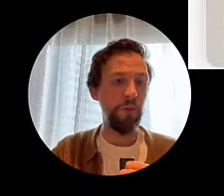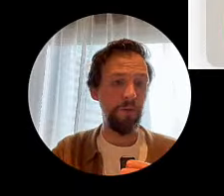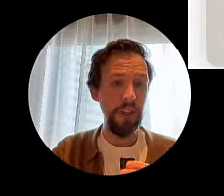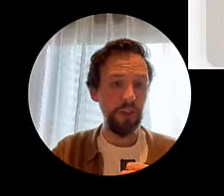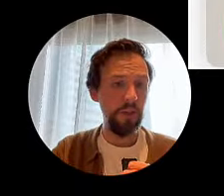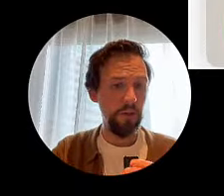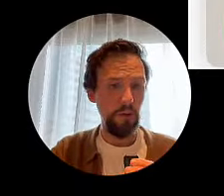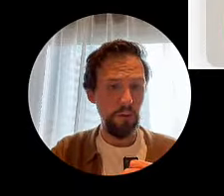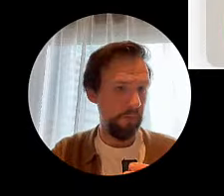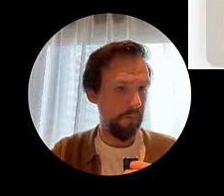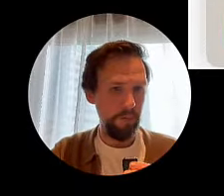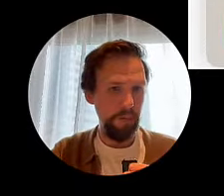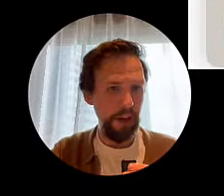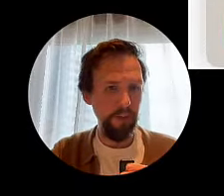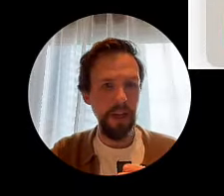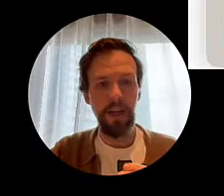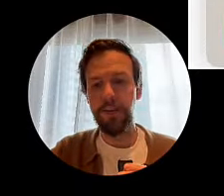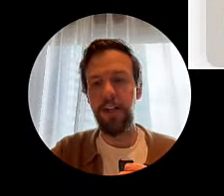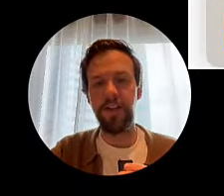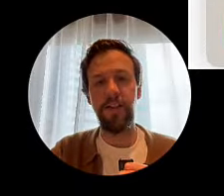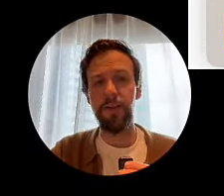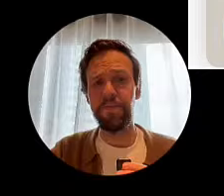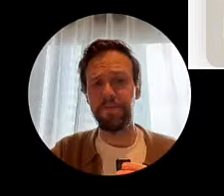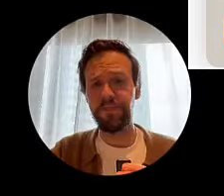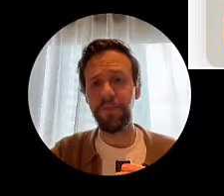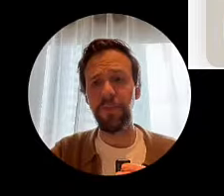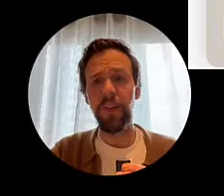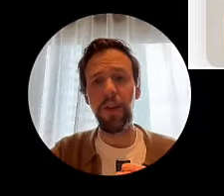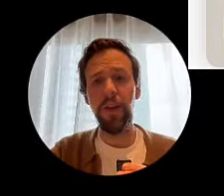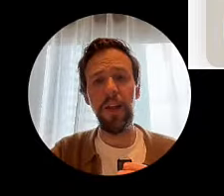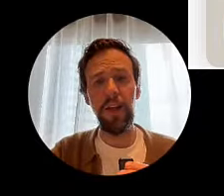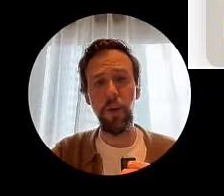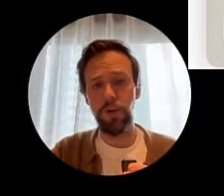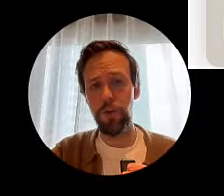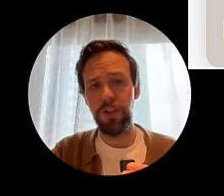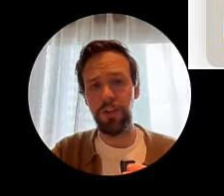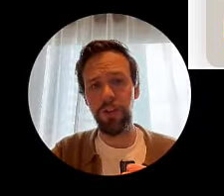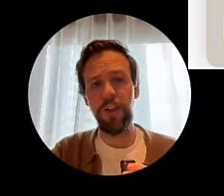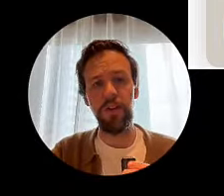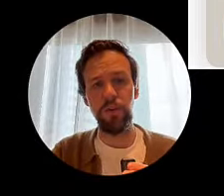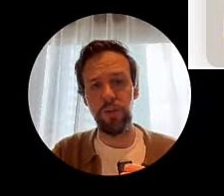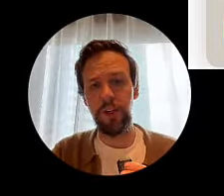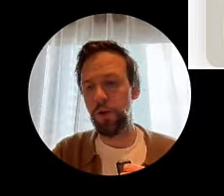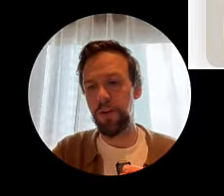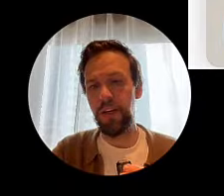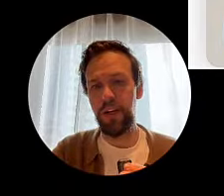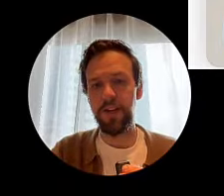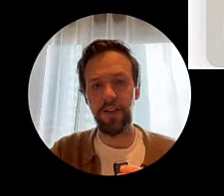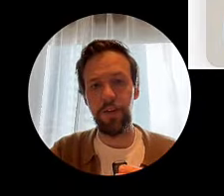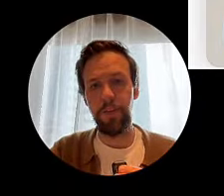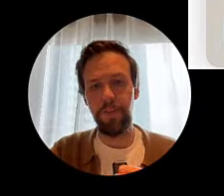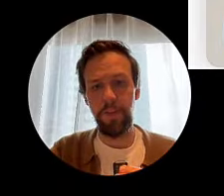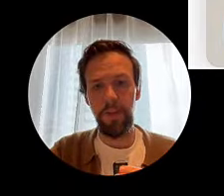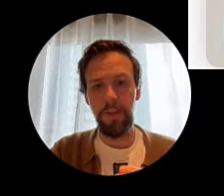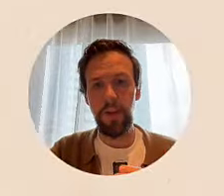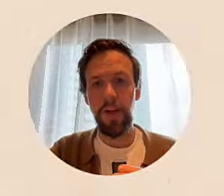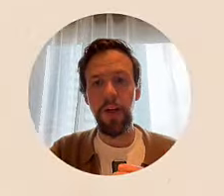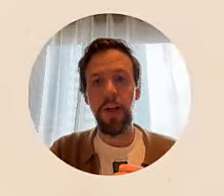Awareness Day to feature many of my games last year and then also featured it during Earth Day last